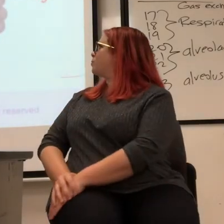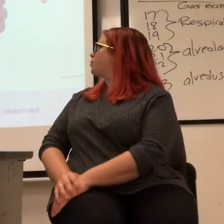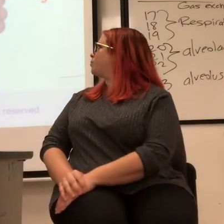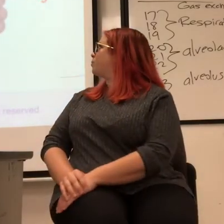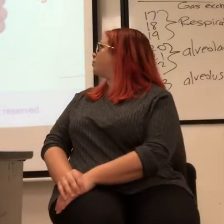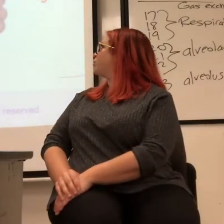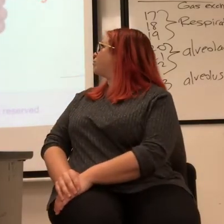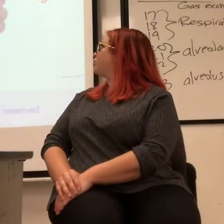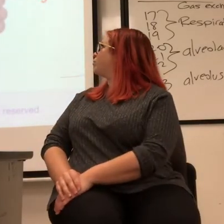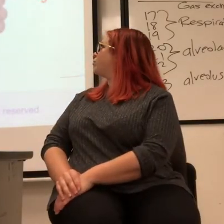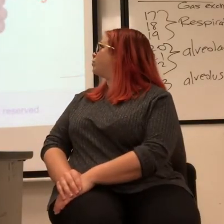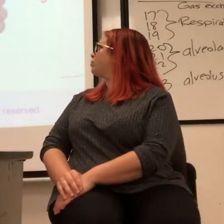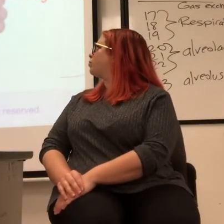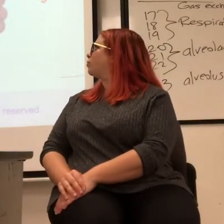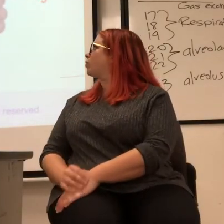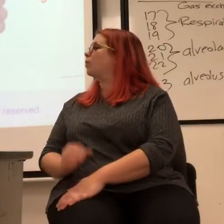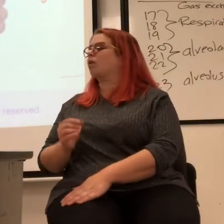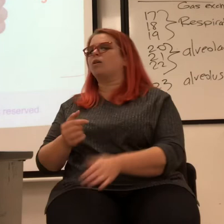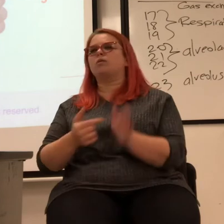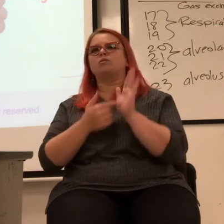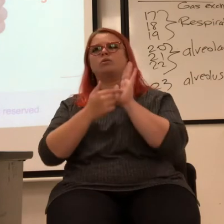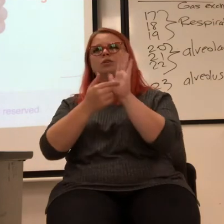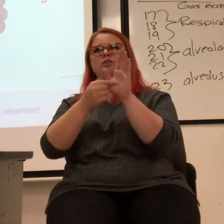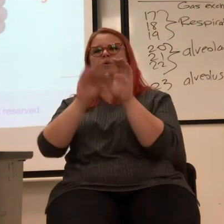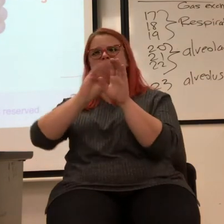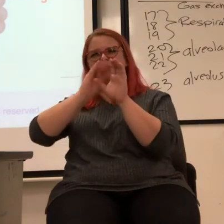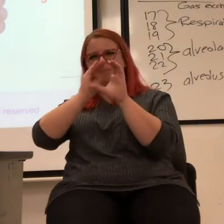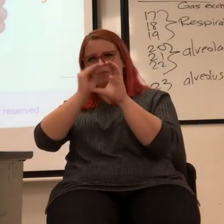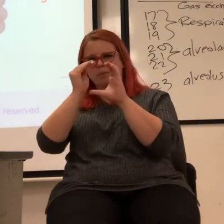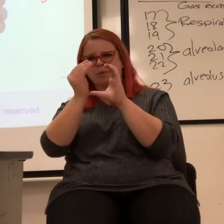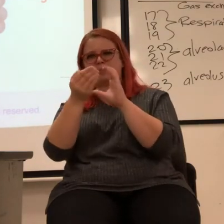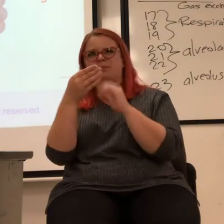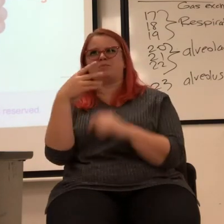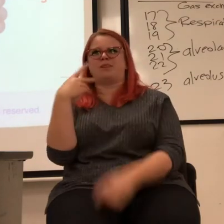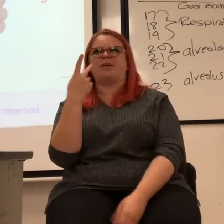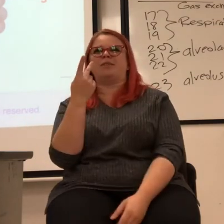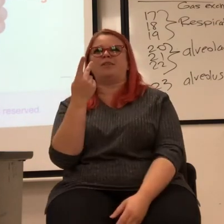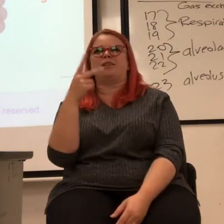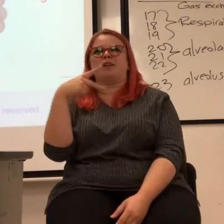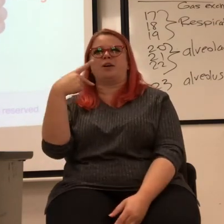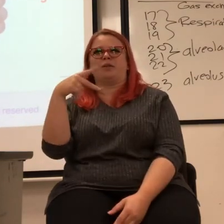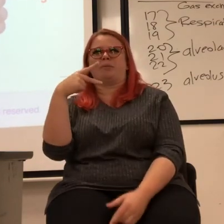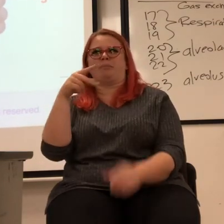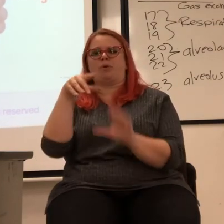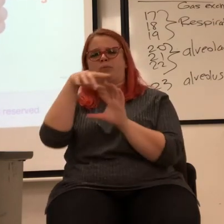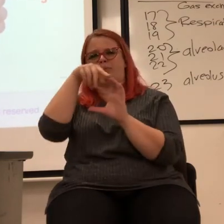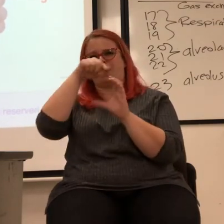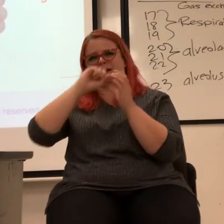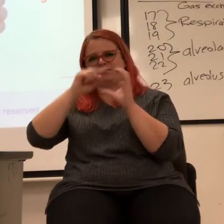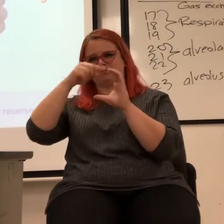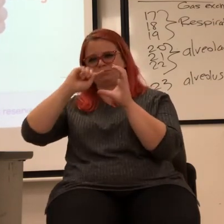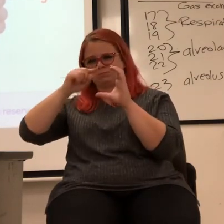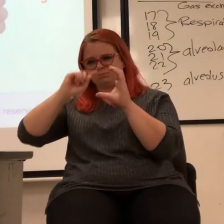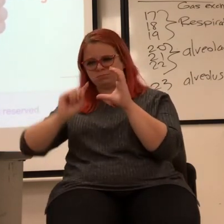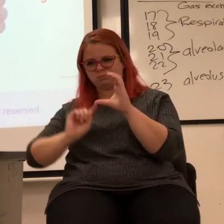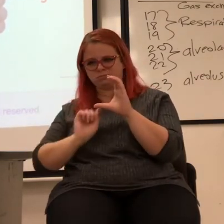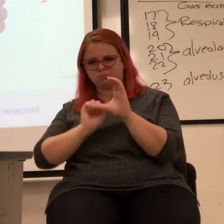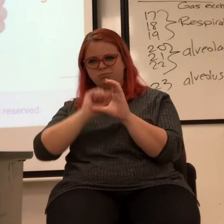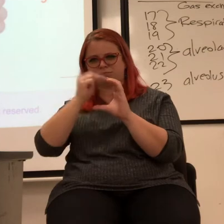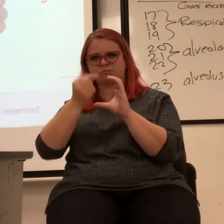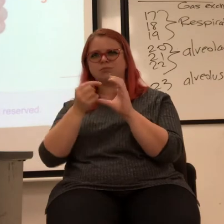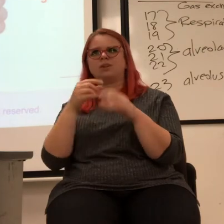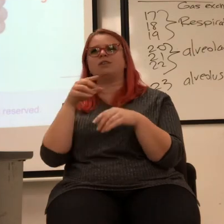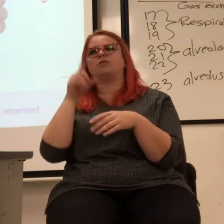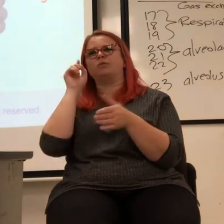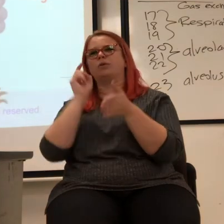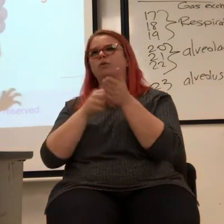They're illustrating elastic tissue, like little purple bands surrounding the alveolar sacs. And I would note